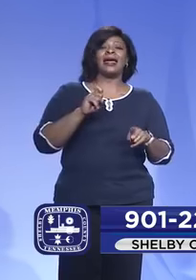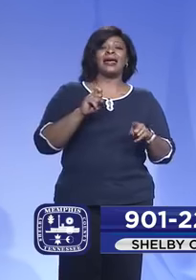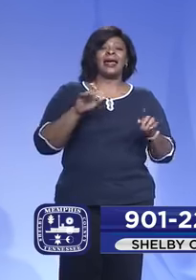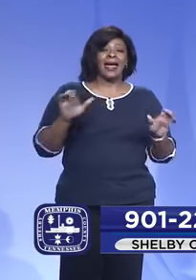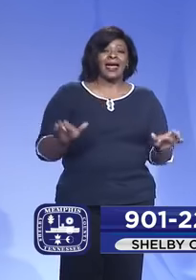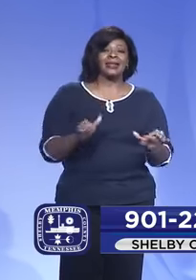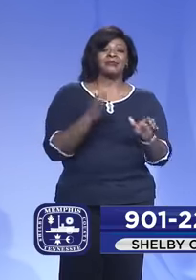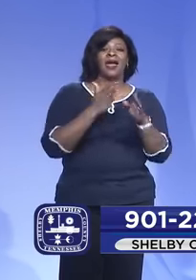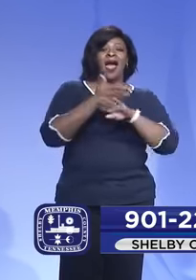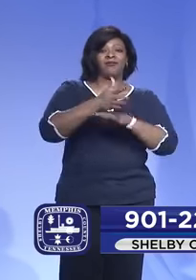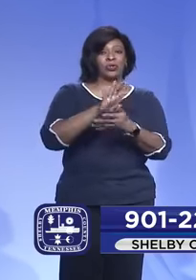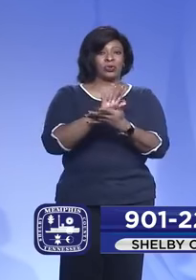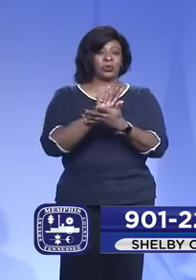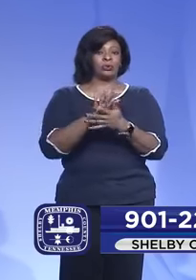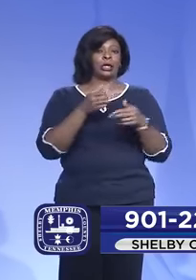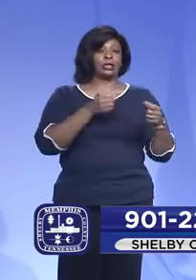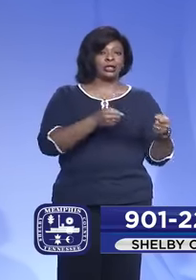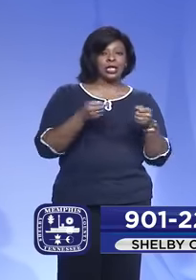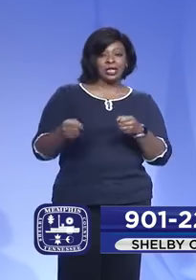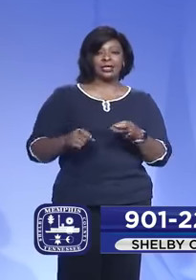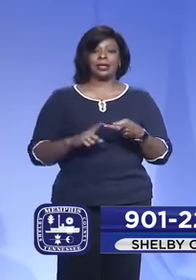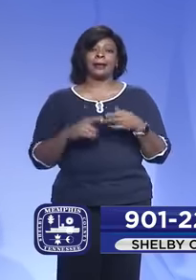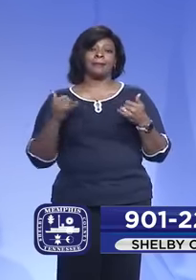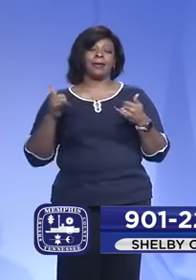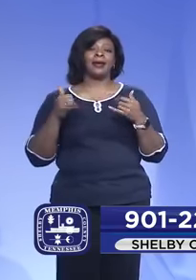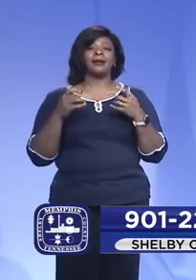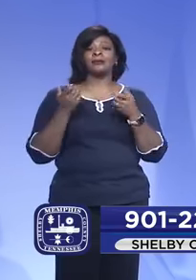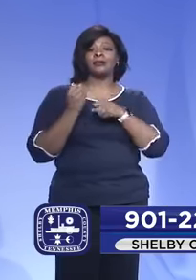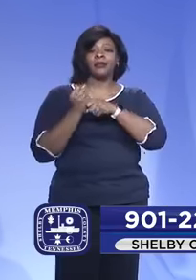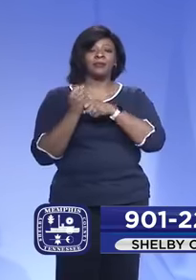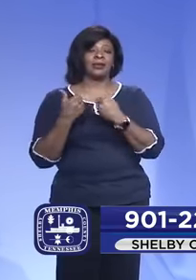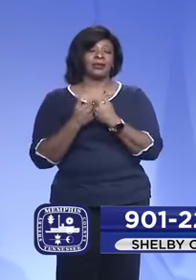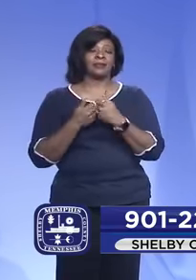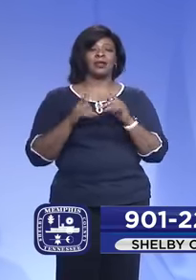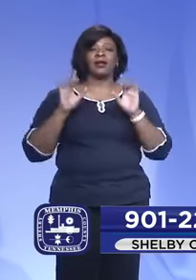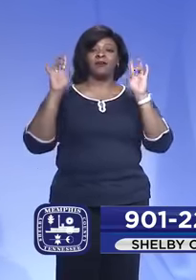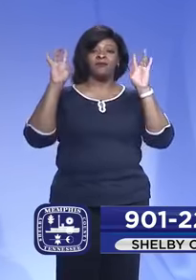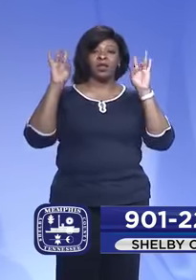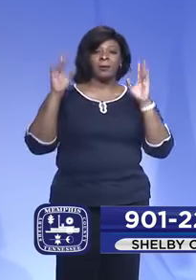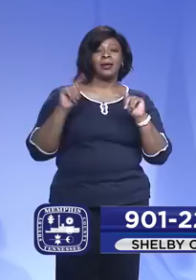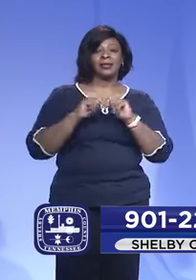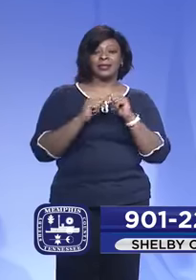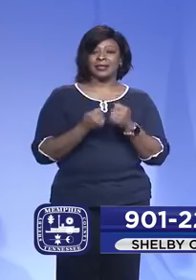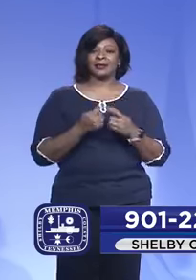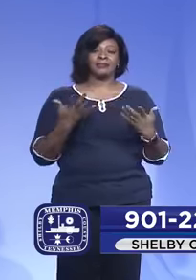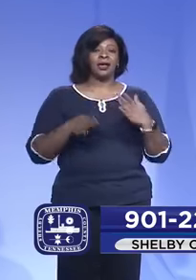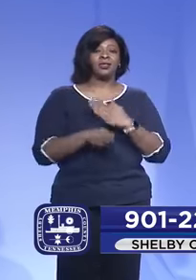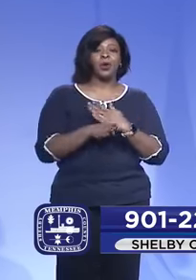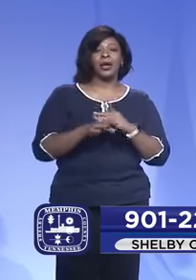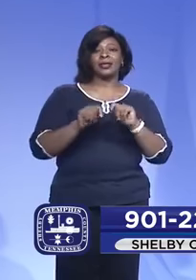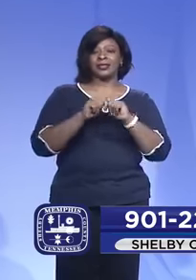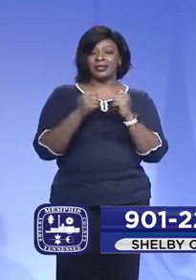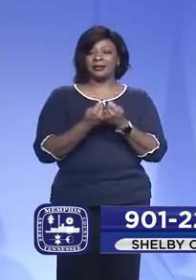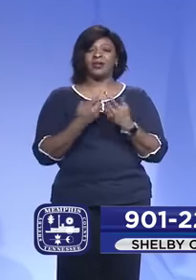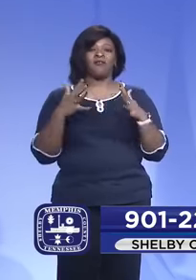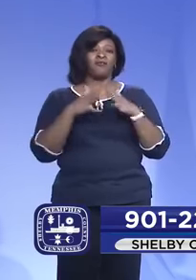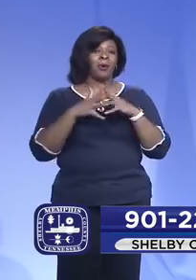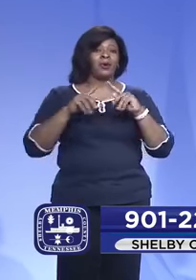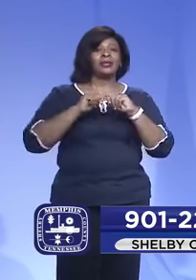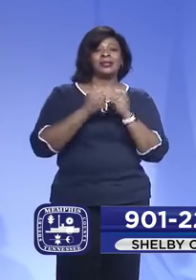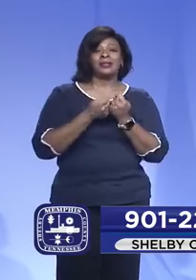extracurricular activities. So cheerleading, playing on the softball team, playing on the volleyball team, being on a soccer team, being on a football